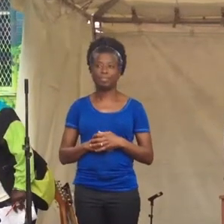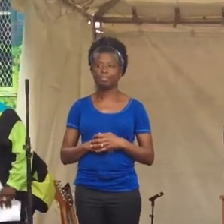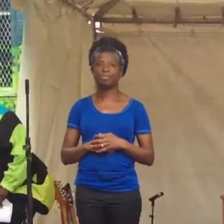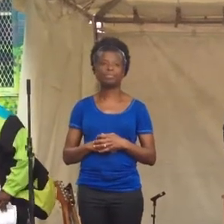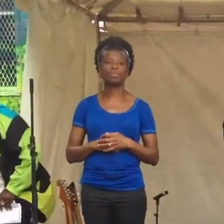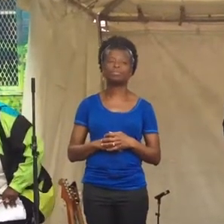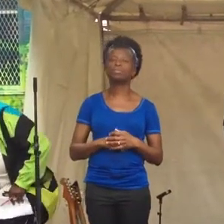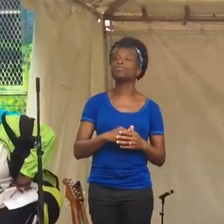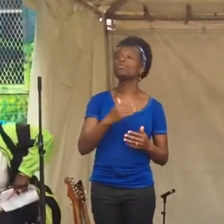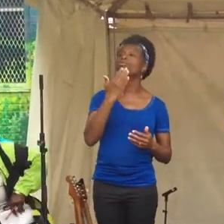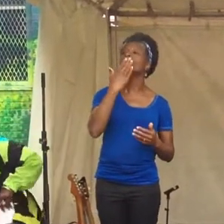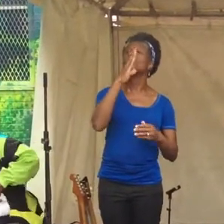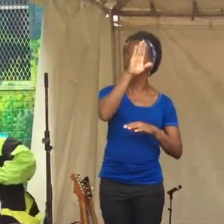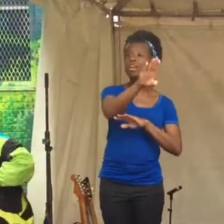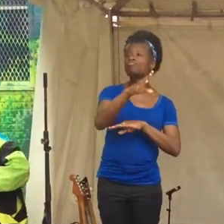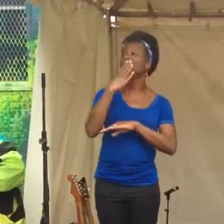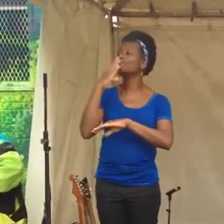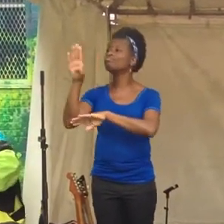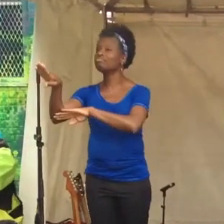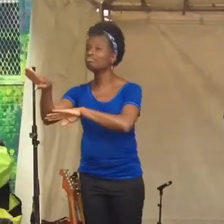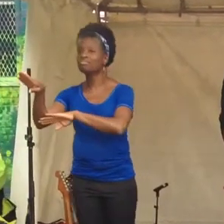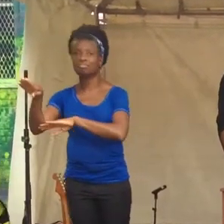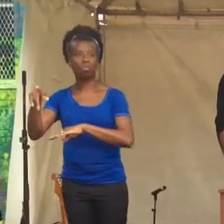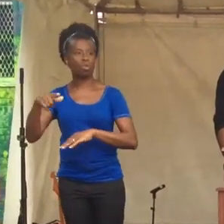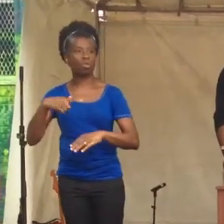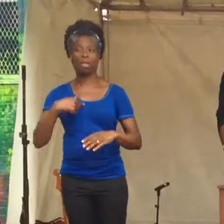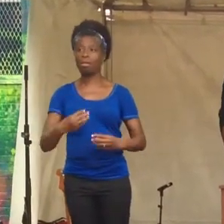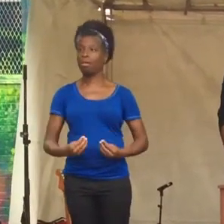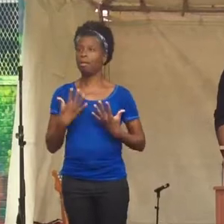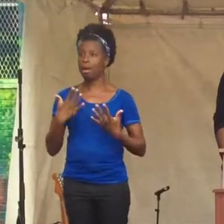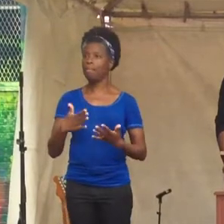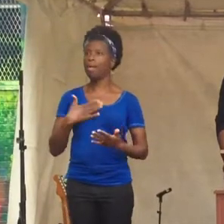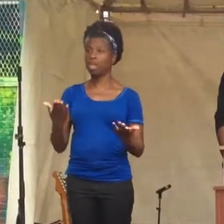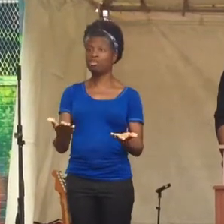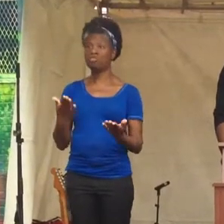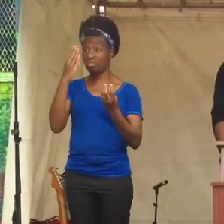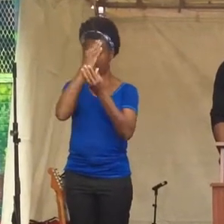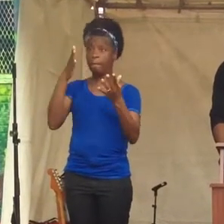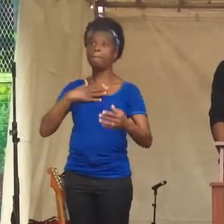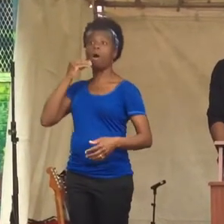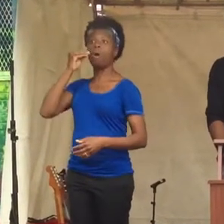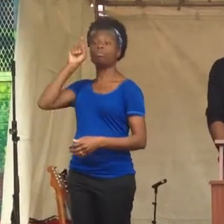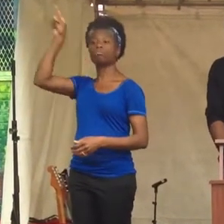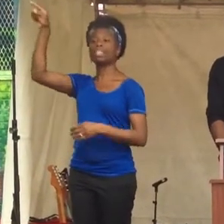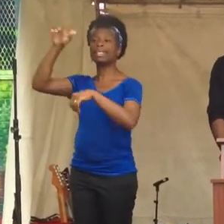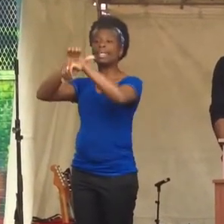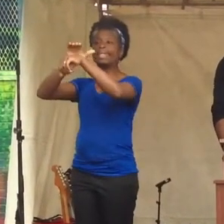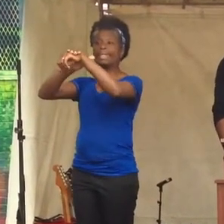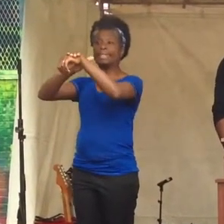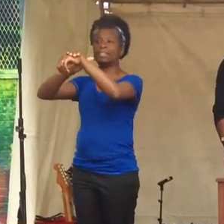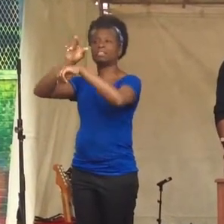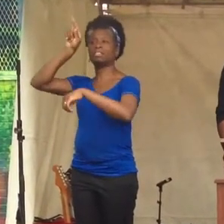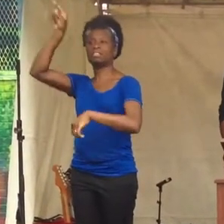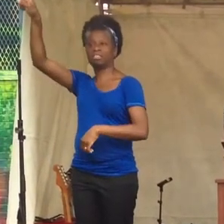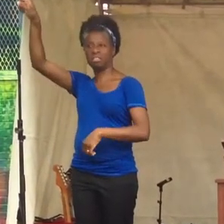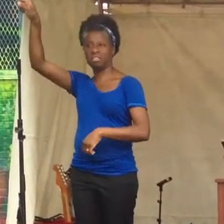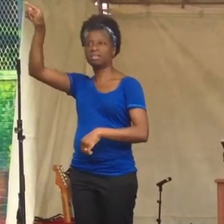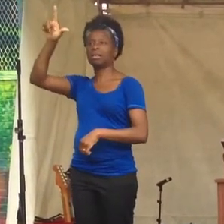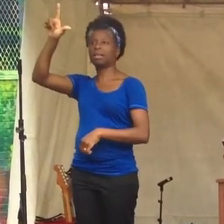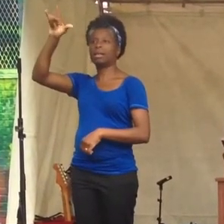Comrades, good afternoon. It's a pleasure to be here. I live in Liverpool, in England. I